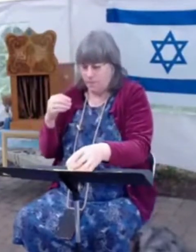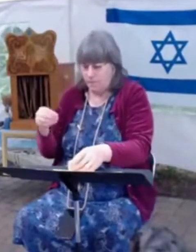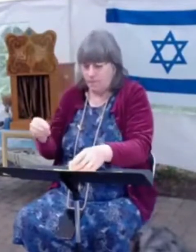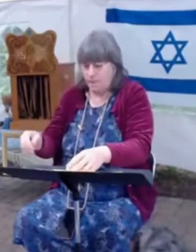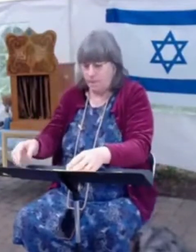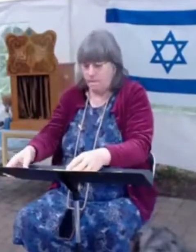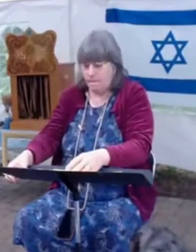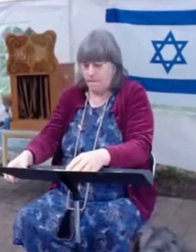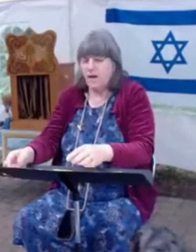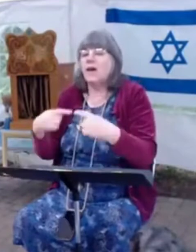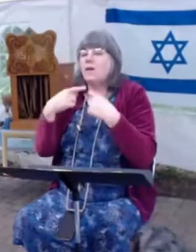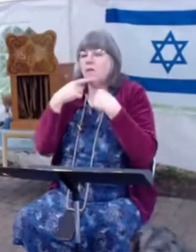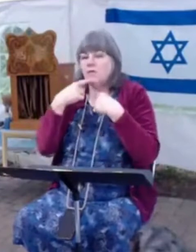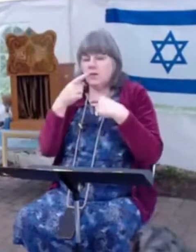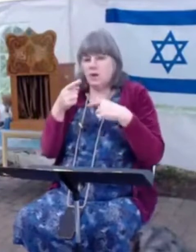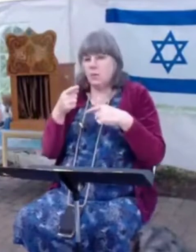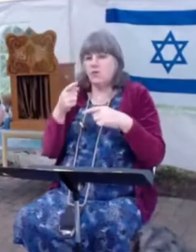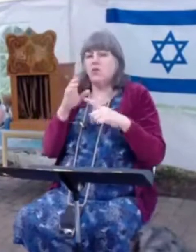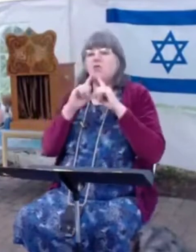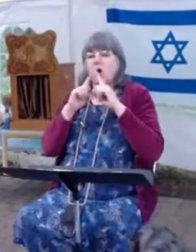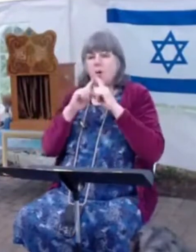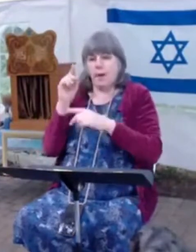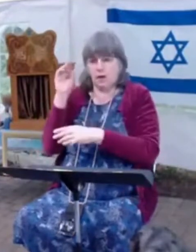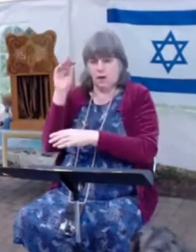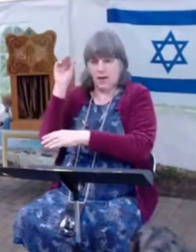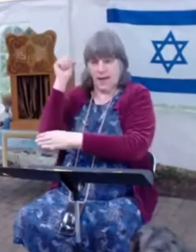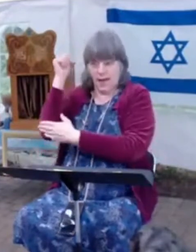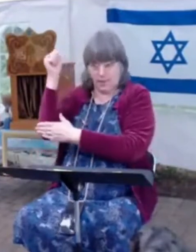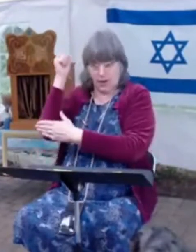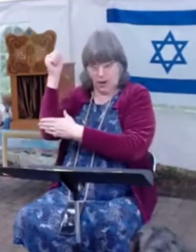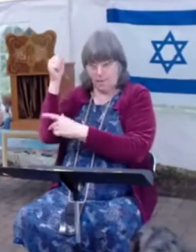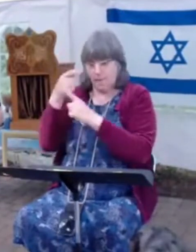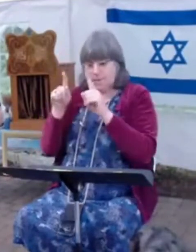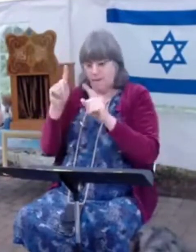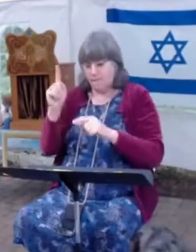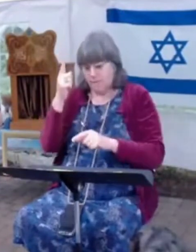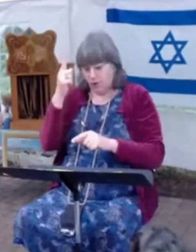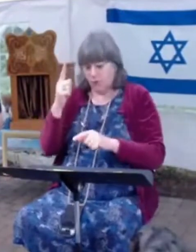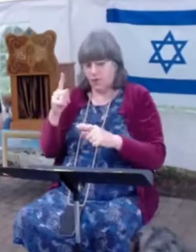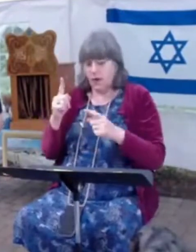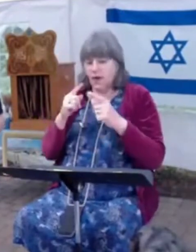that, I want to talk about the next paragraph